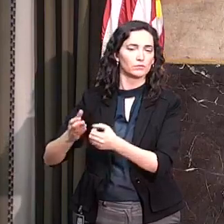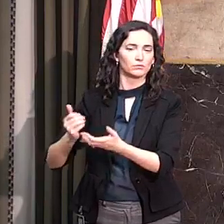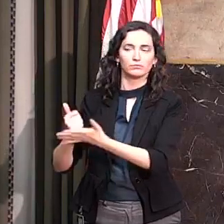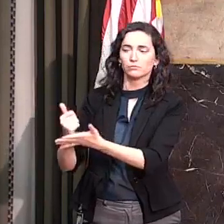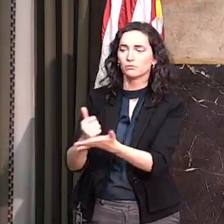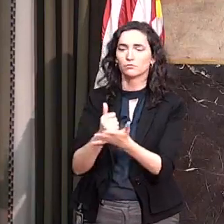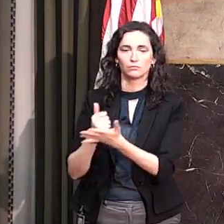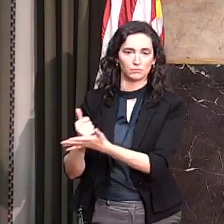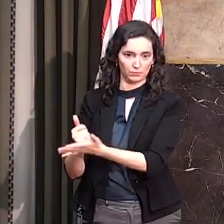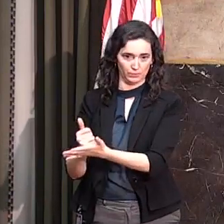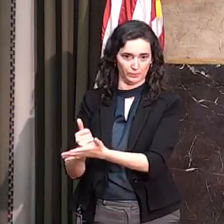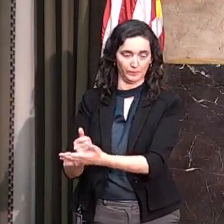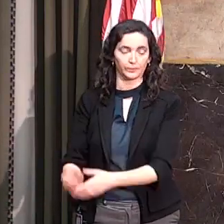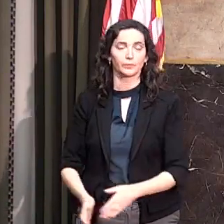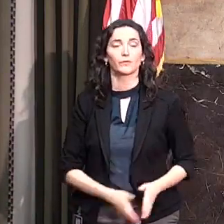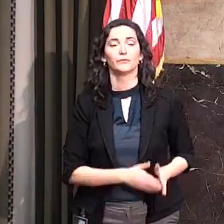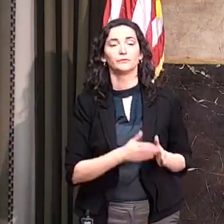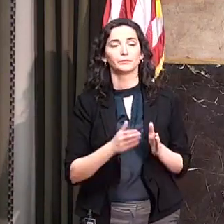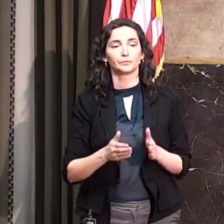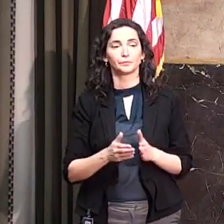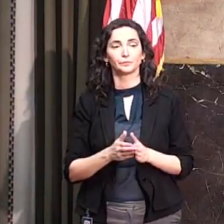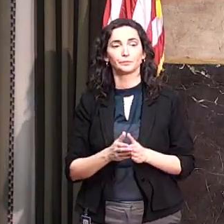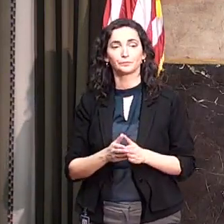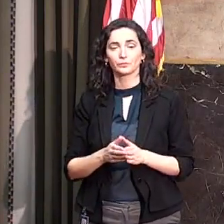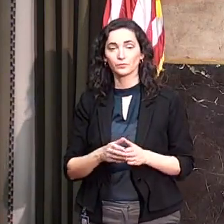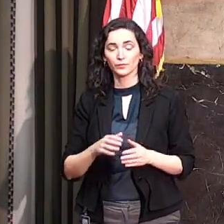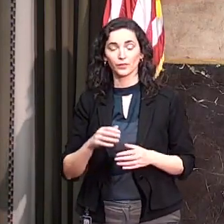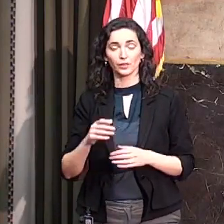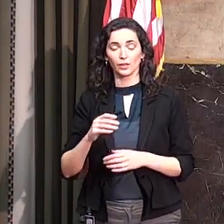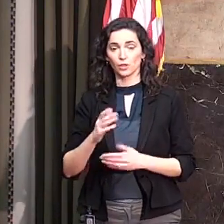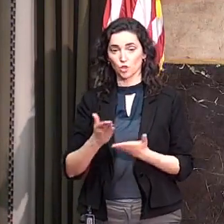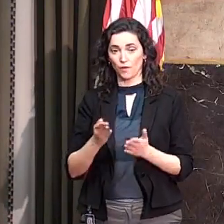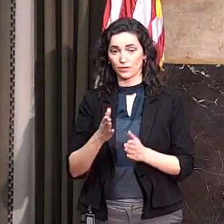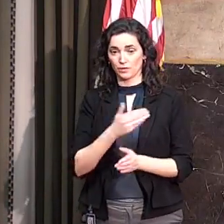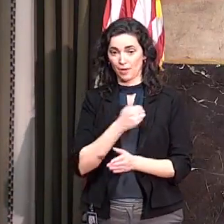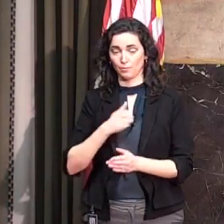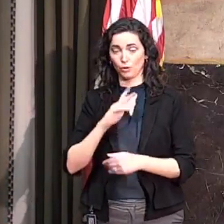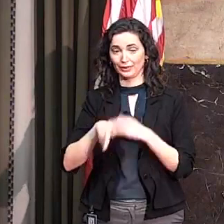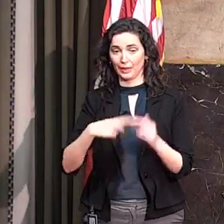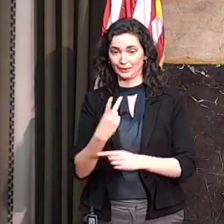We have 42 Title X service members.